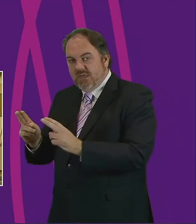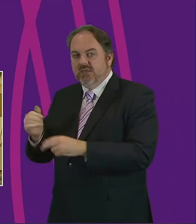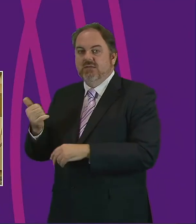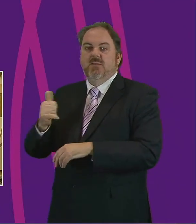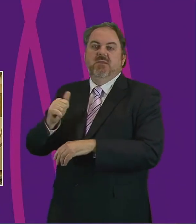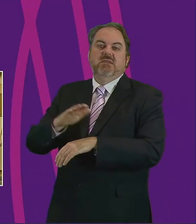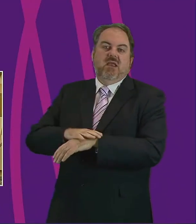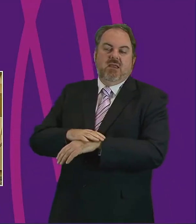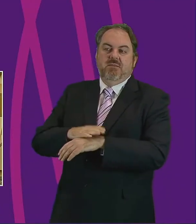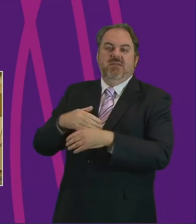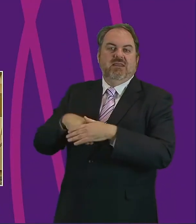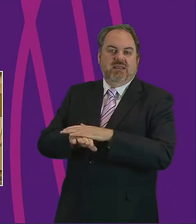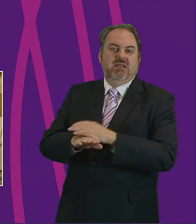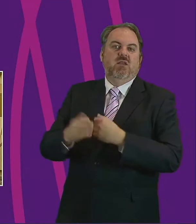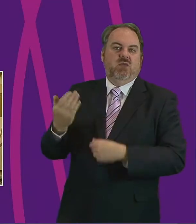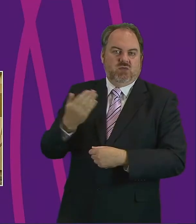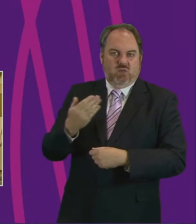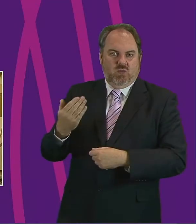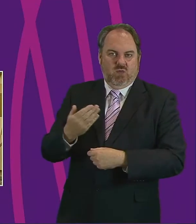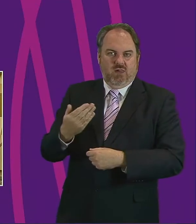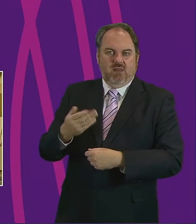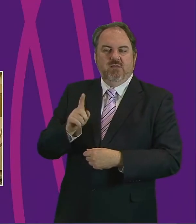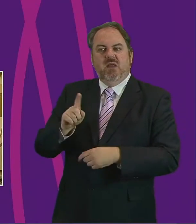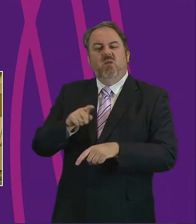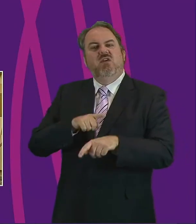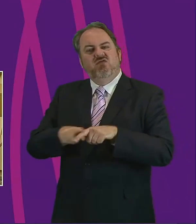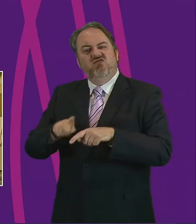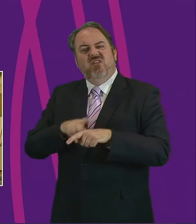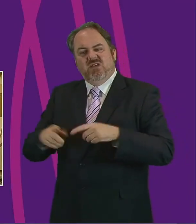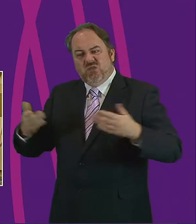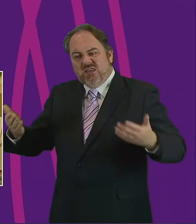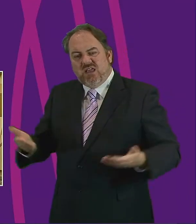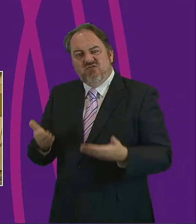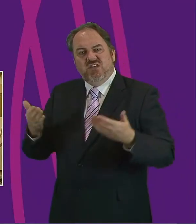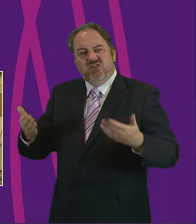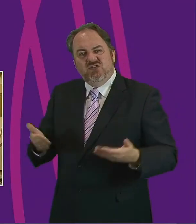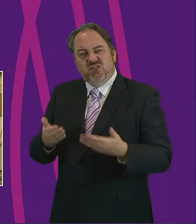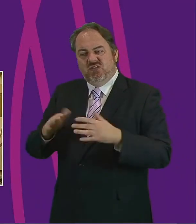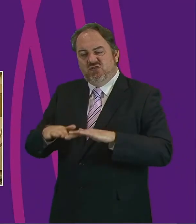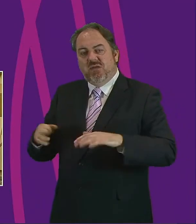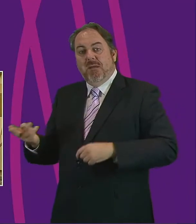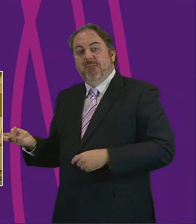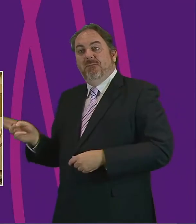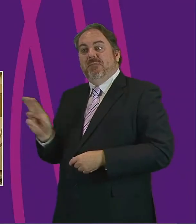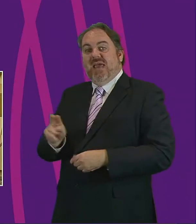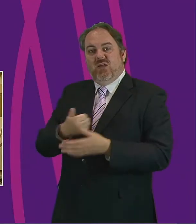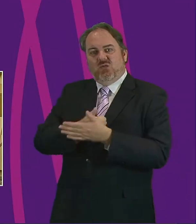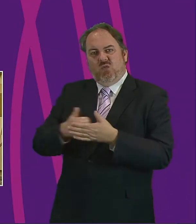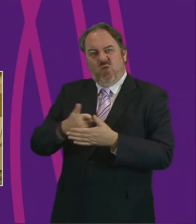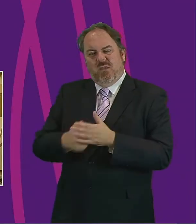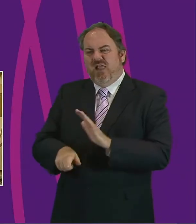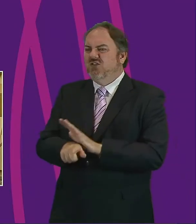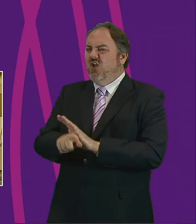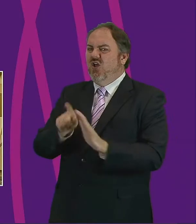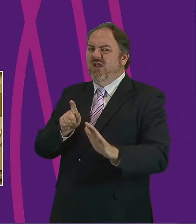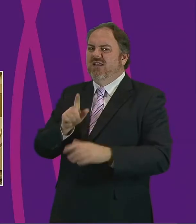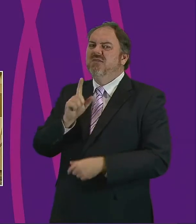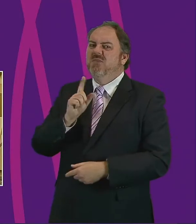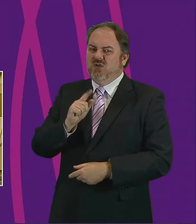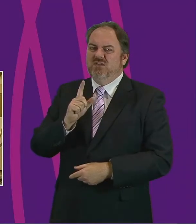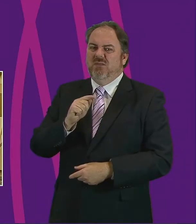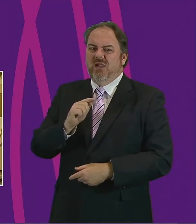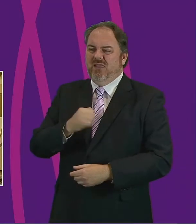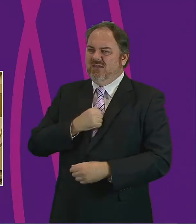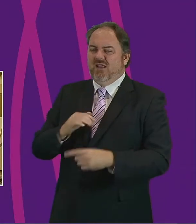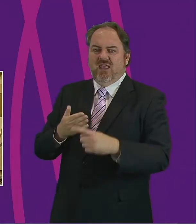but also to get back to a normal week, schooling week as quickly as we can. So all of these bits of this